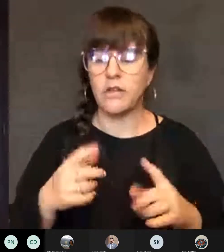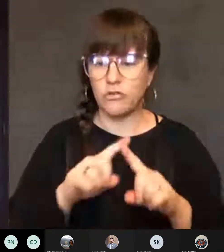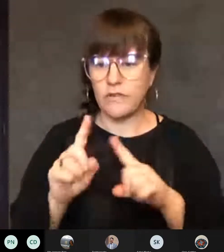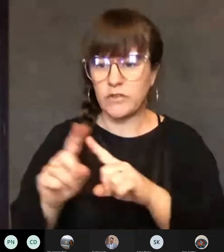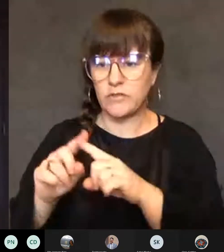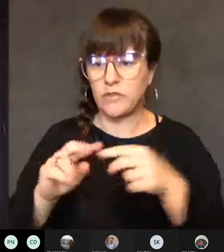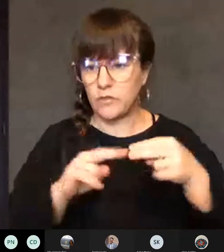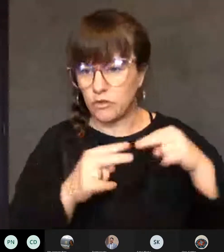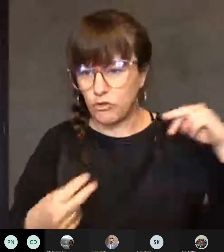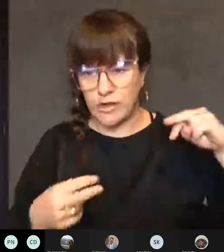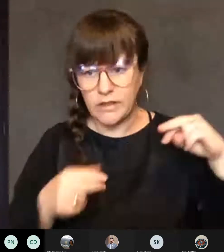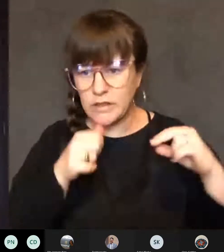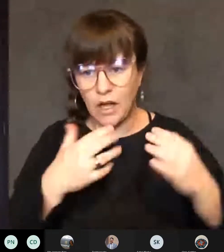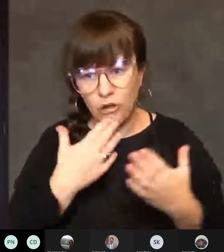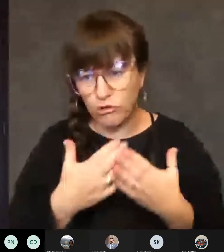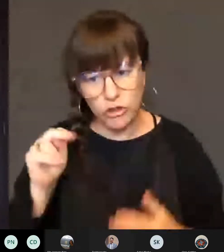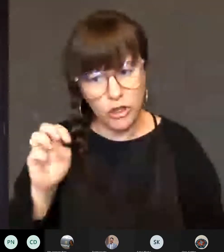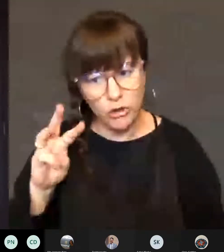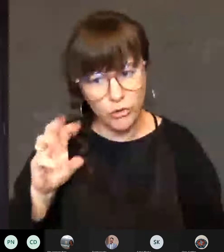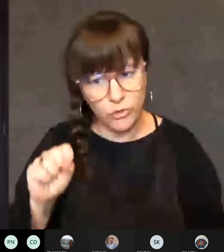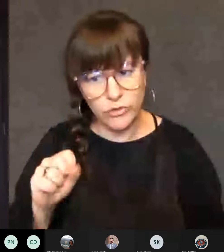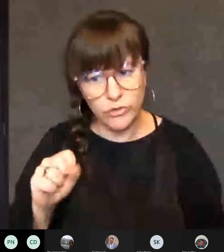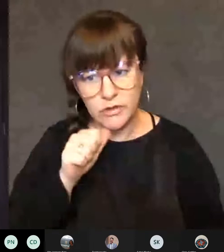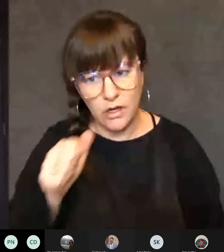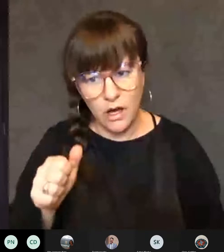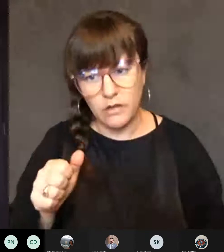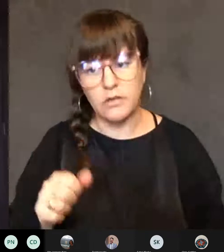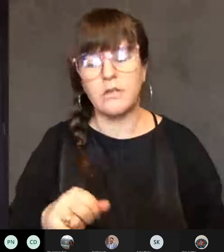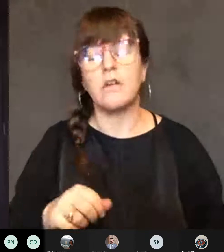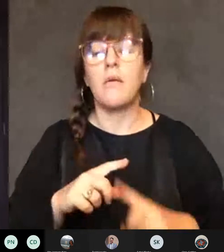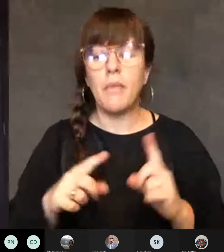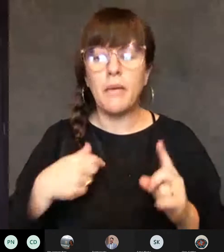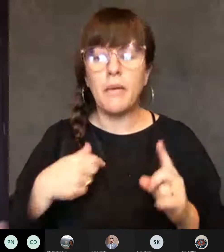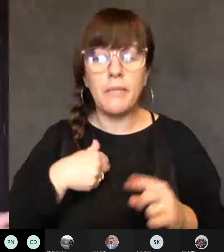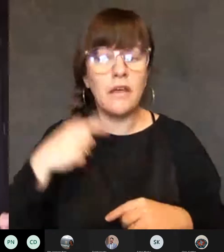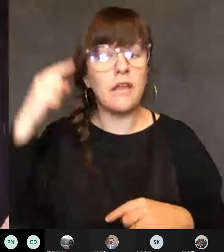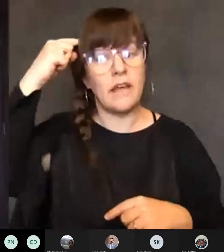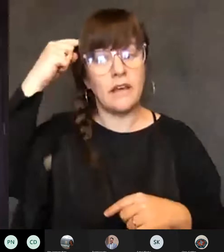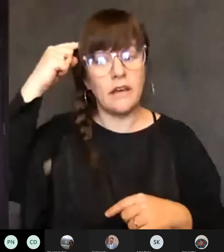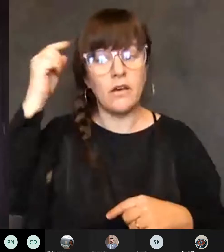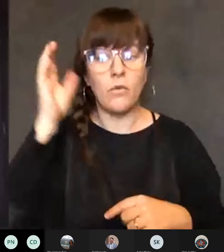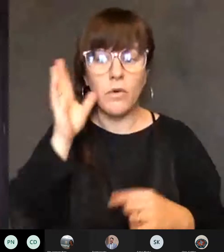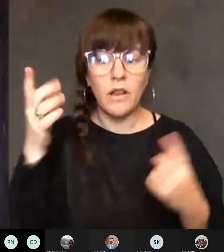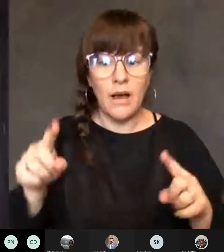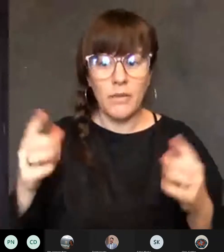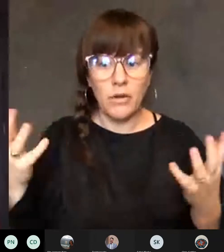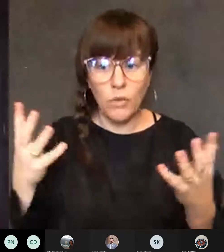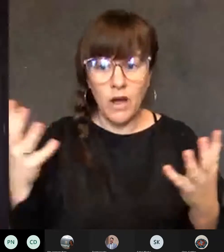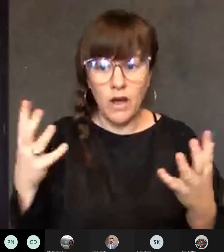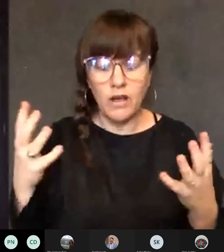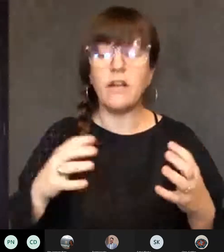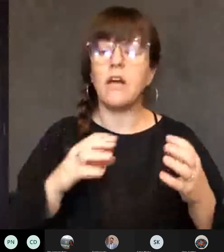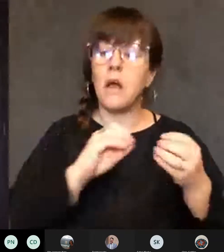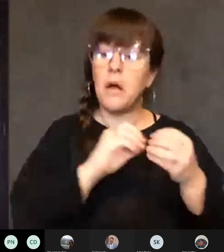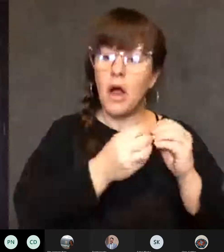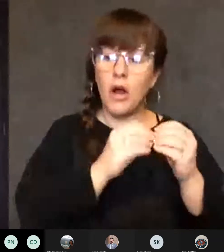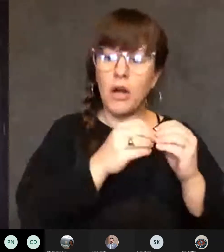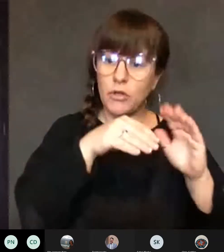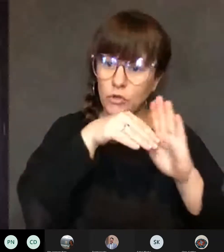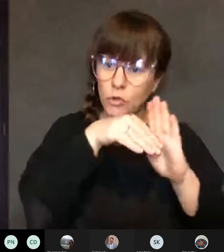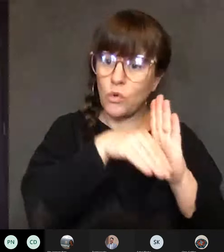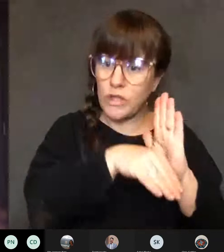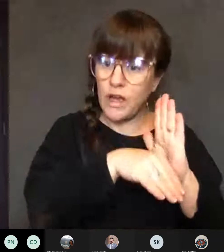good news either way you look at it. And so what I keep thinking is going to happen is that our case numbers go down like they're going down